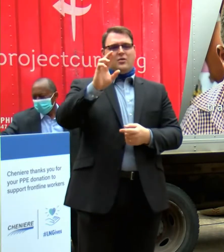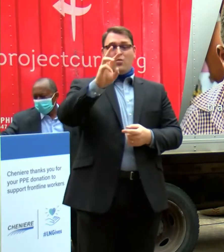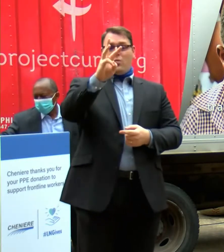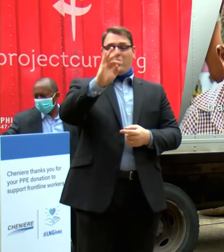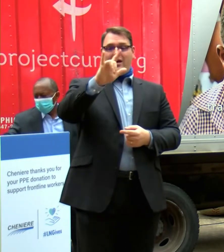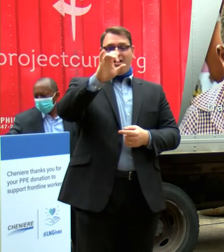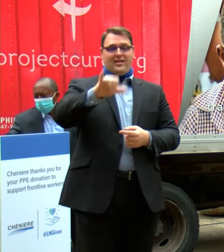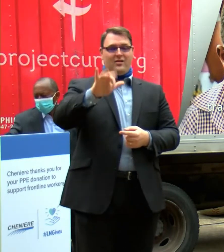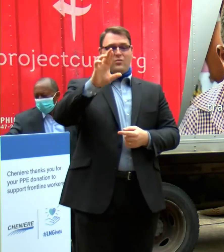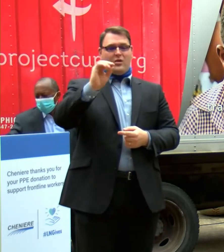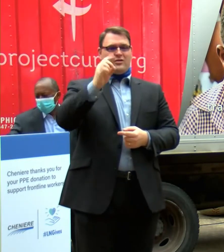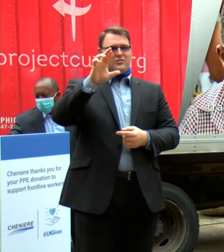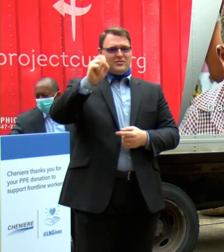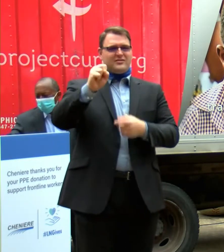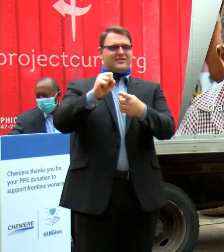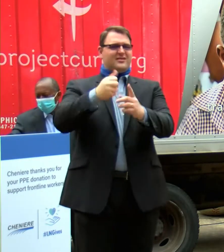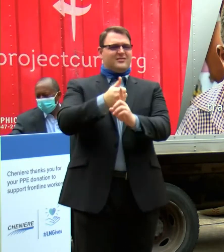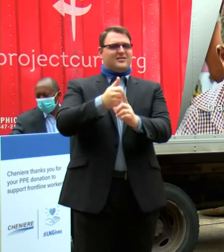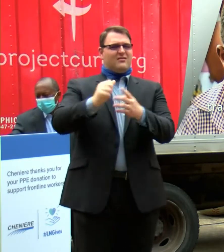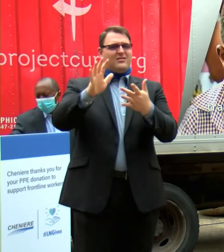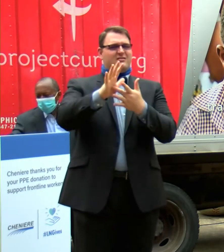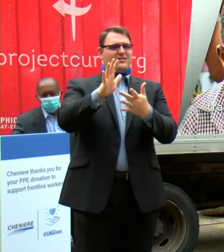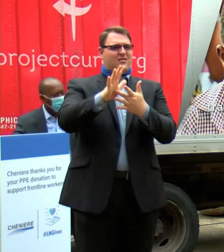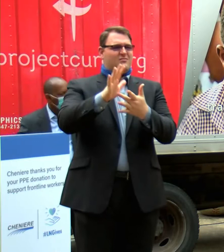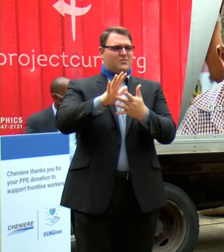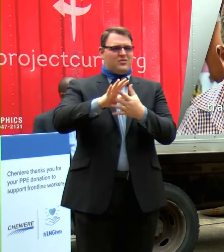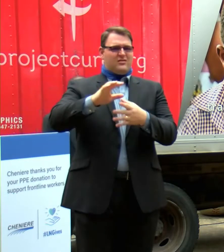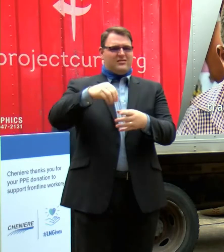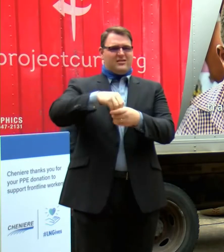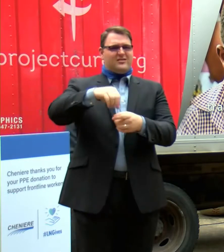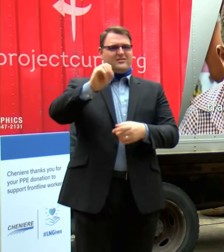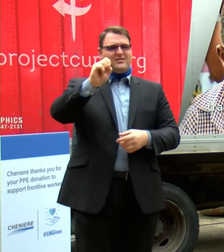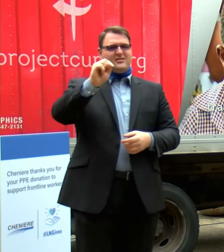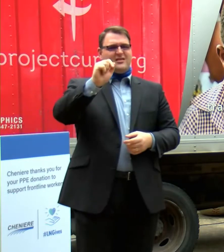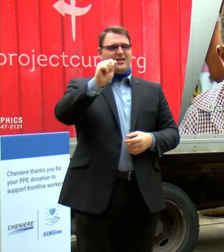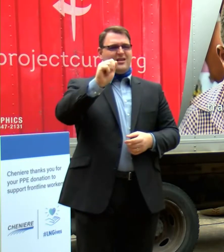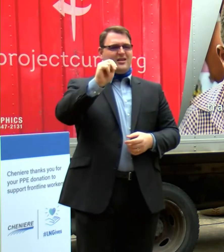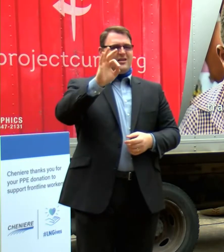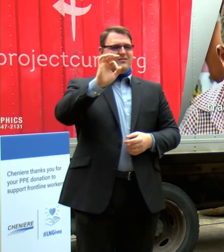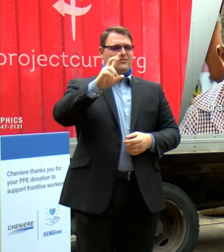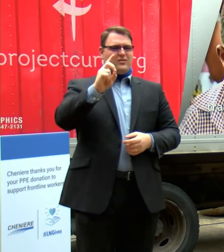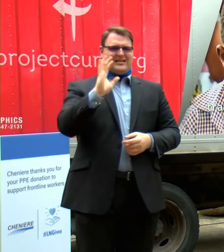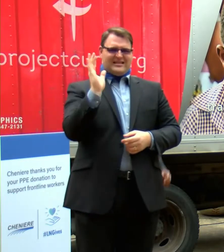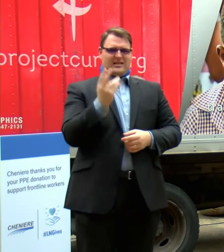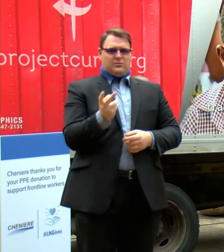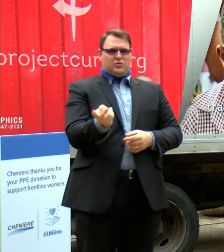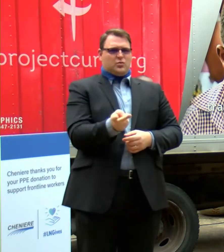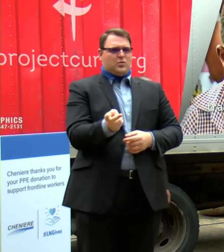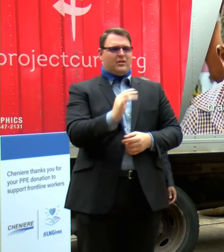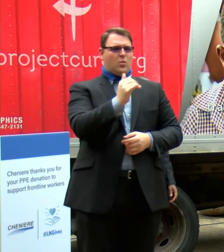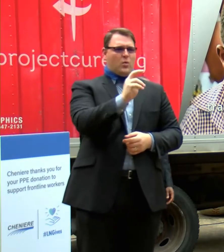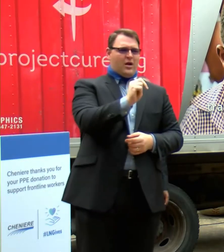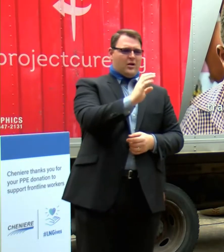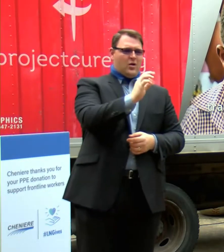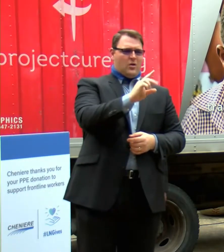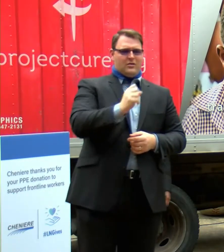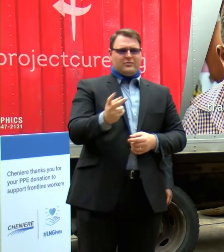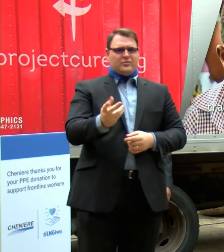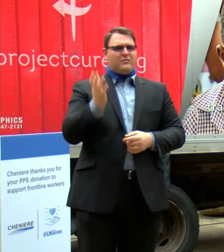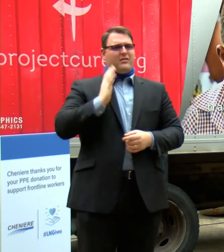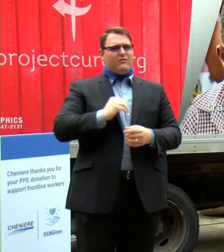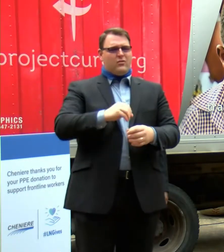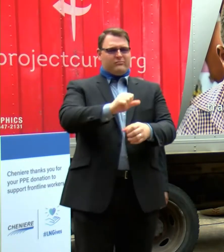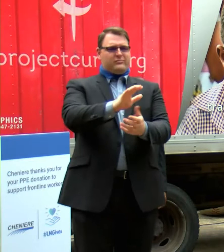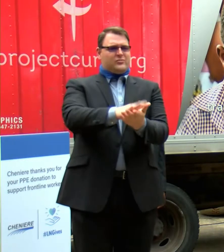Wiley is a sophomore at Stanford. I believe he and Juan Carlos must have gone to Episcopal together. I believe that's the connection, but they're